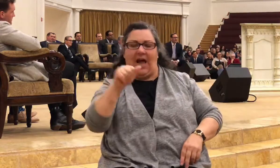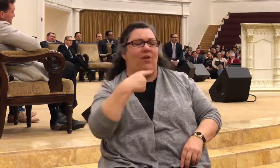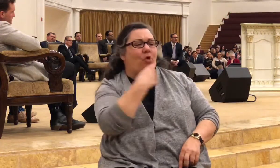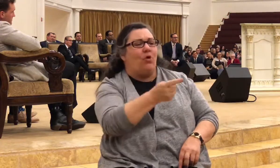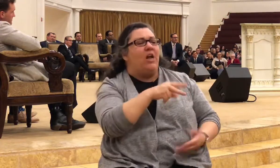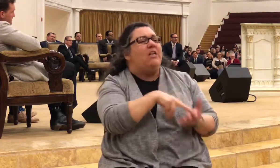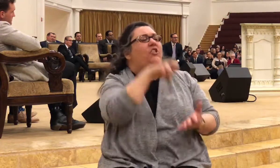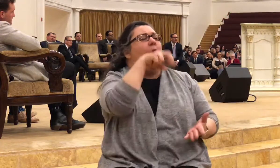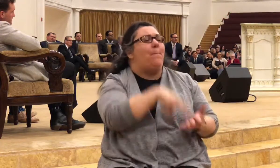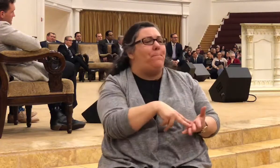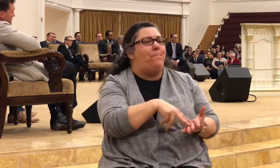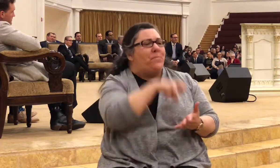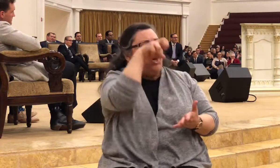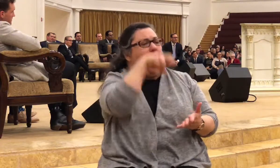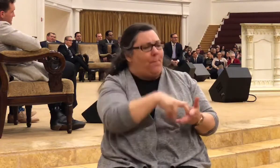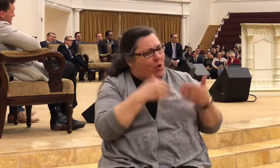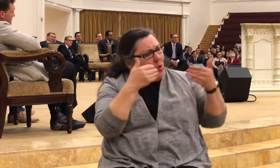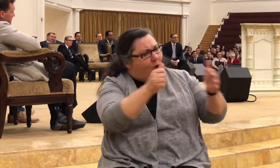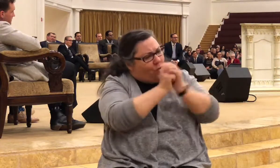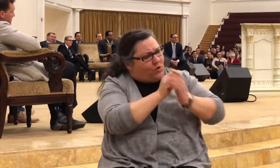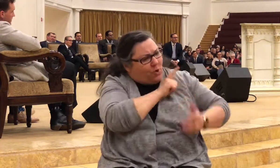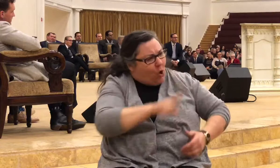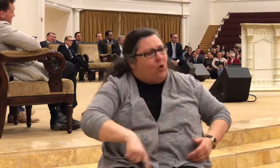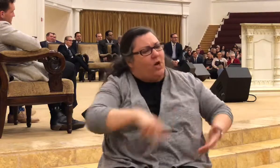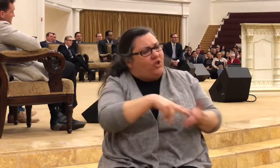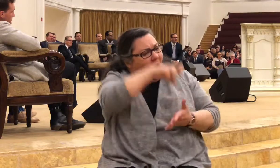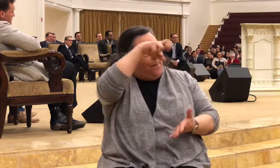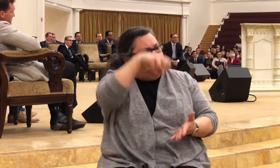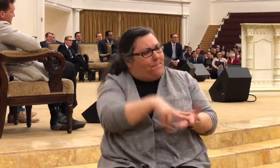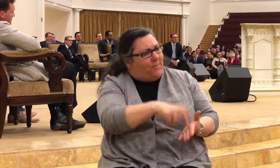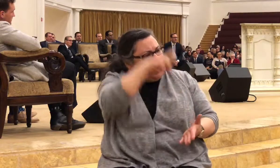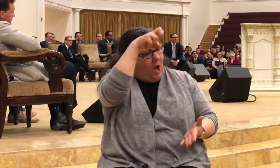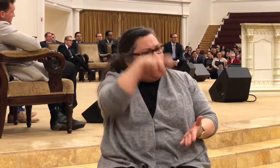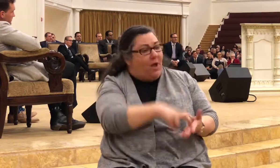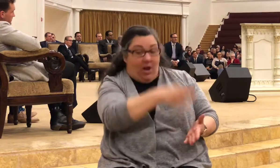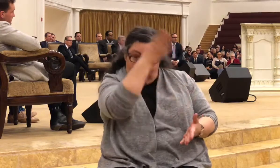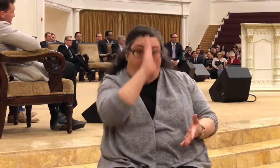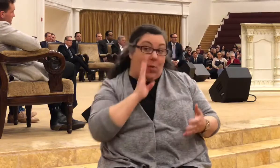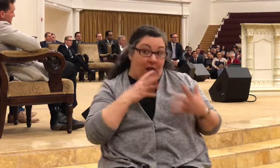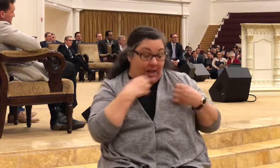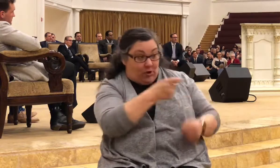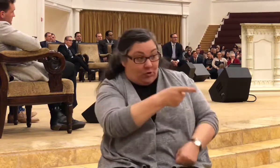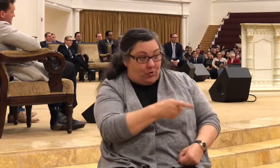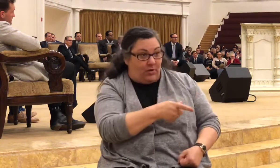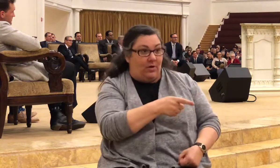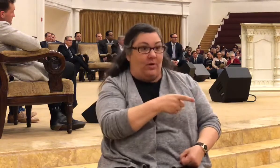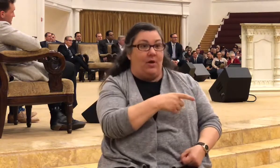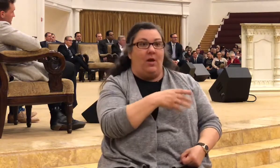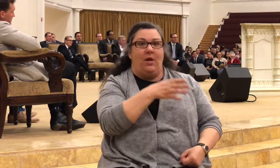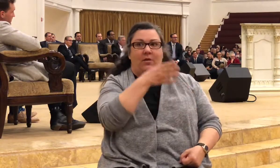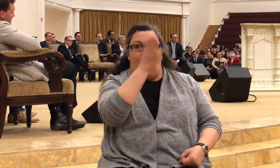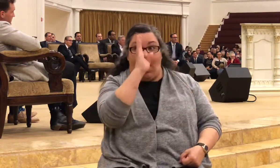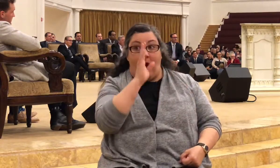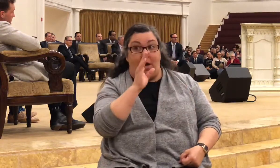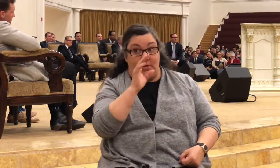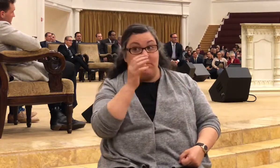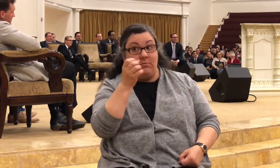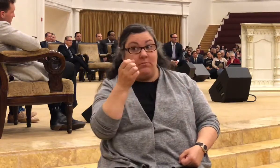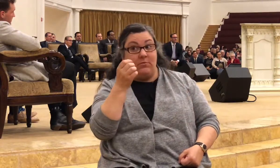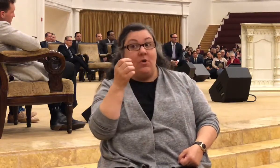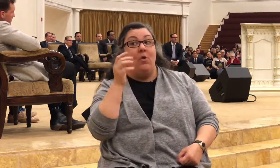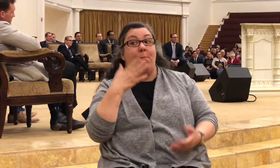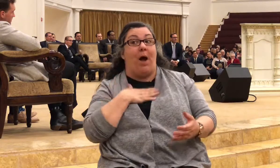want you to jump. I want you to worship the Lord. I want you to just begin to jump, and God will heal you. Because God is my witness. I know this doesn't